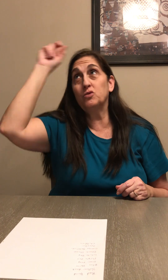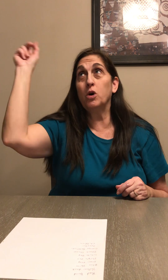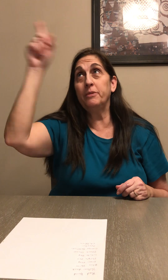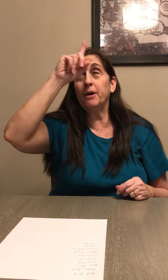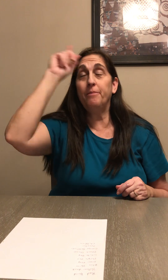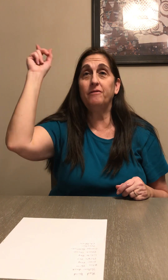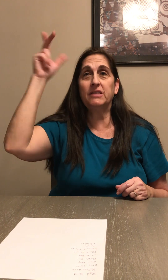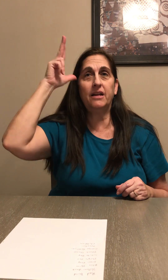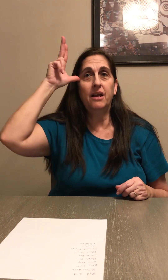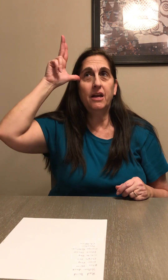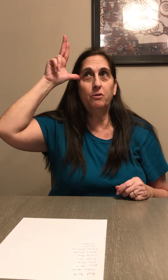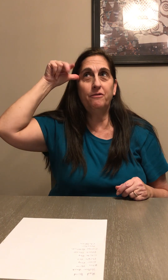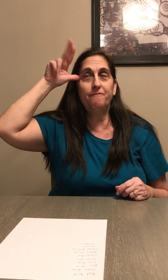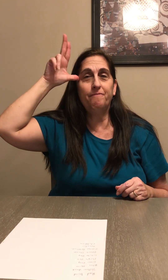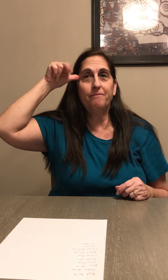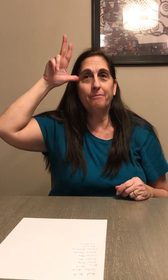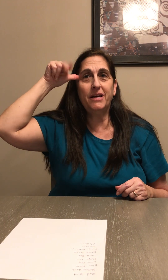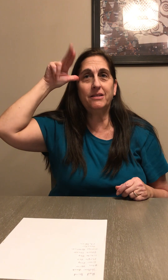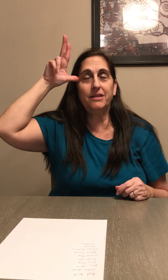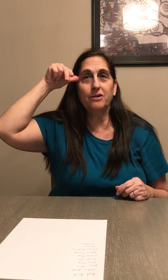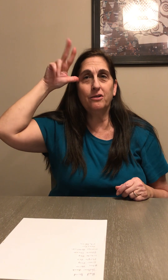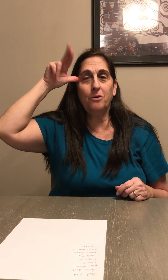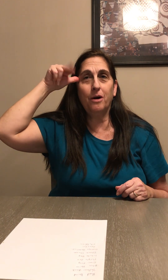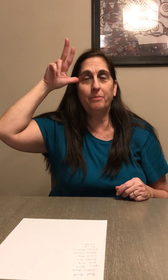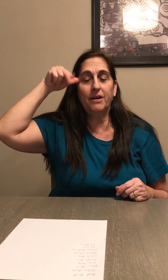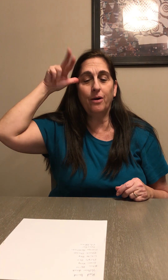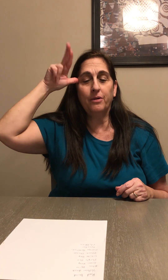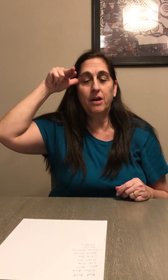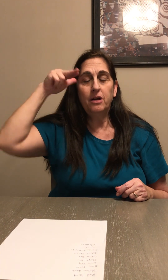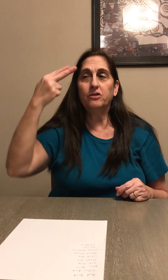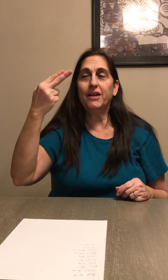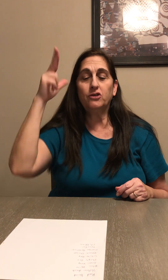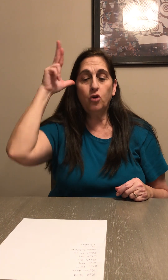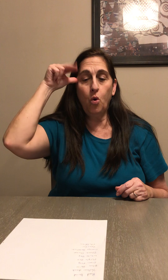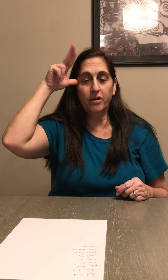swarming above his head. You would make his ear go up and down. So that's horse